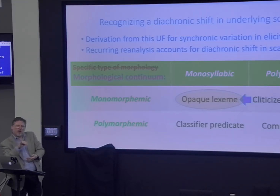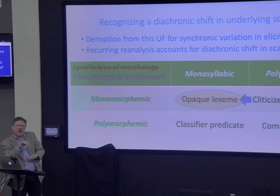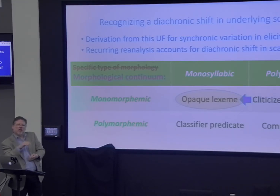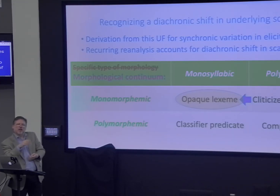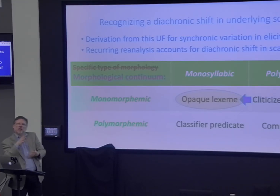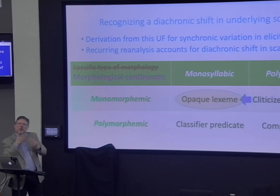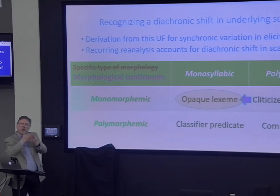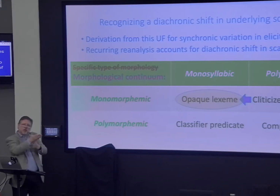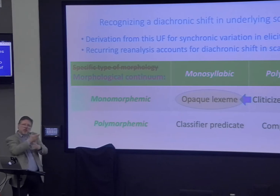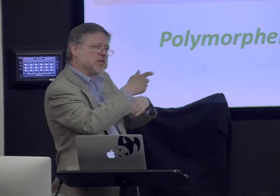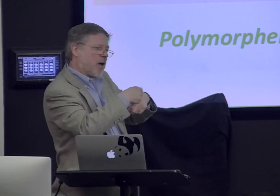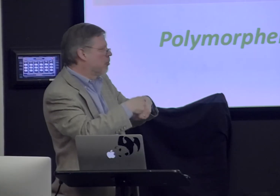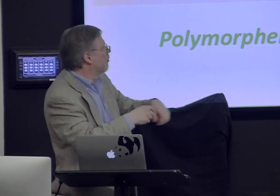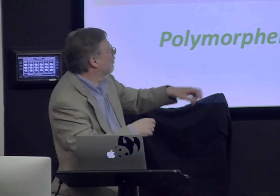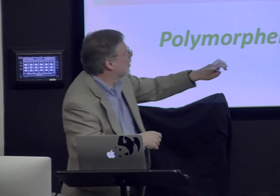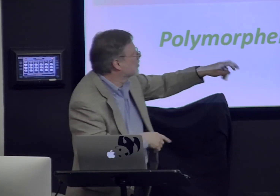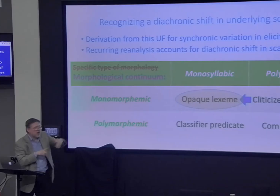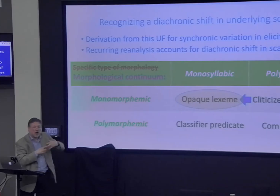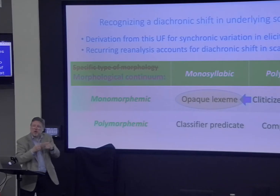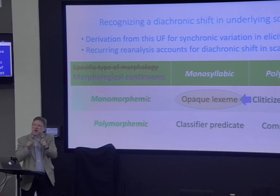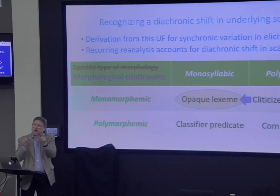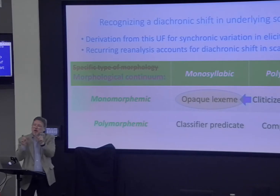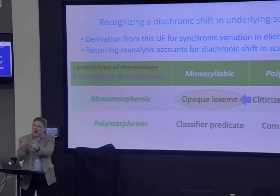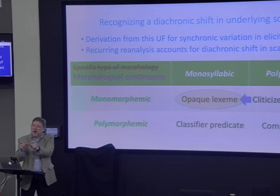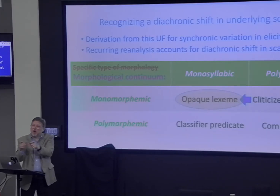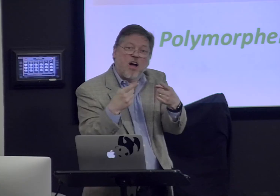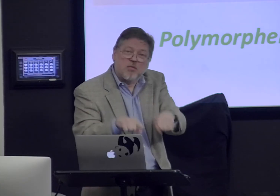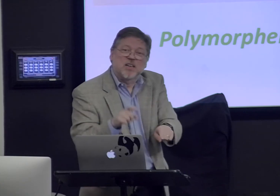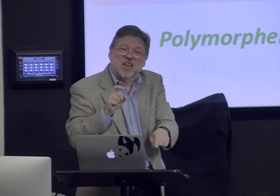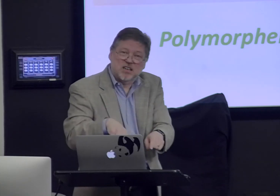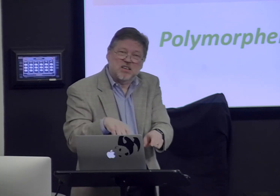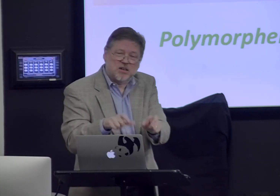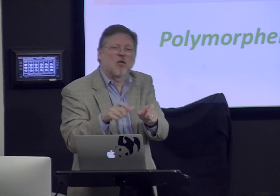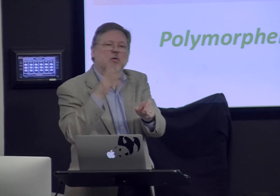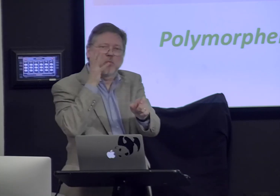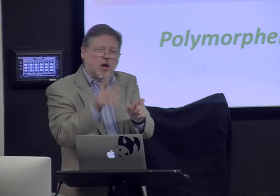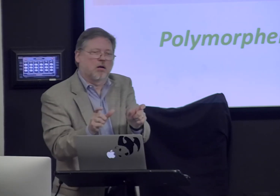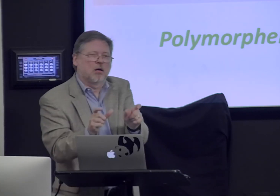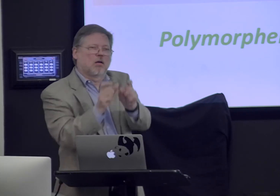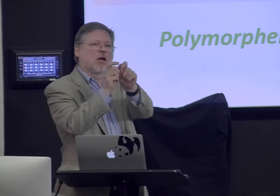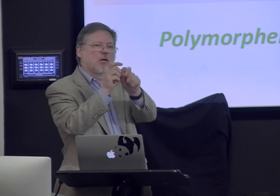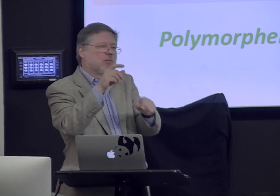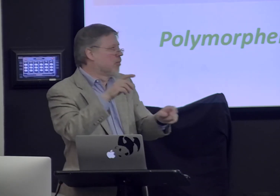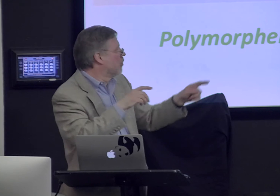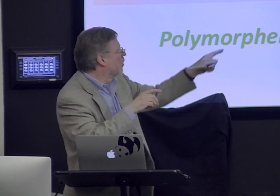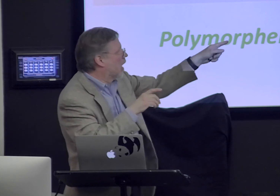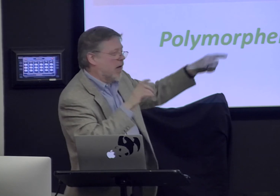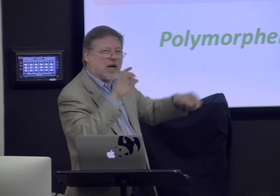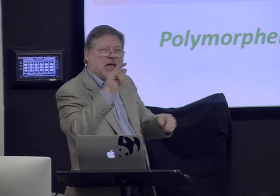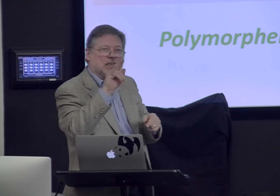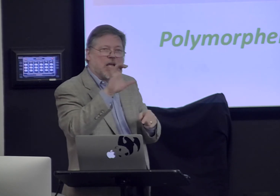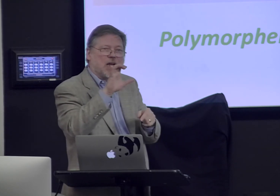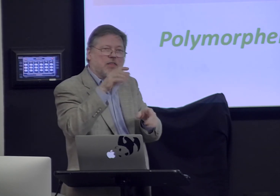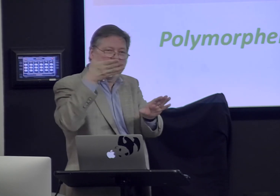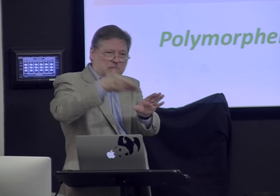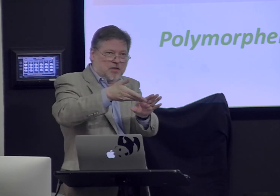should expect to see in a younger language and what you would only expect to see over time. So in a very